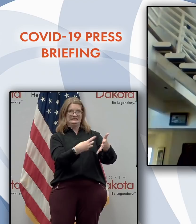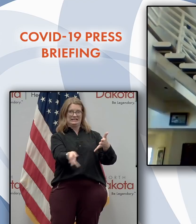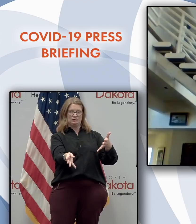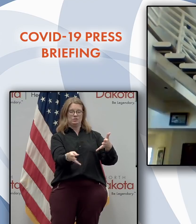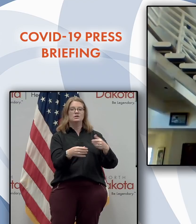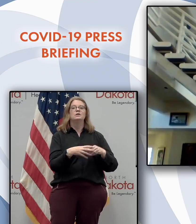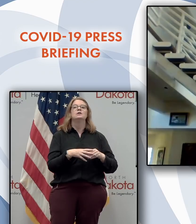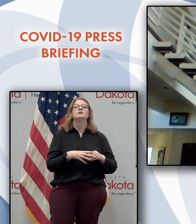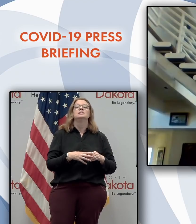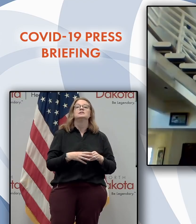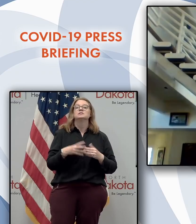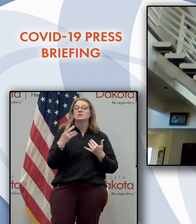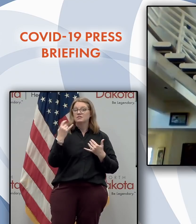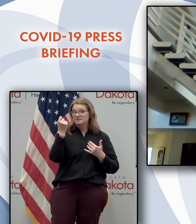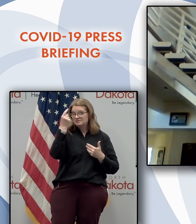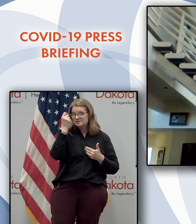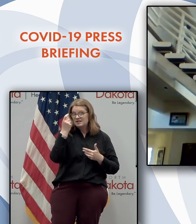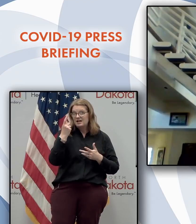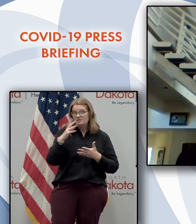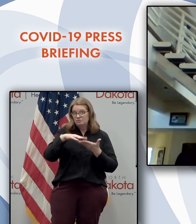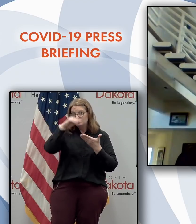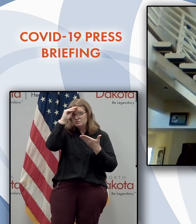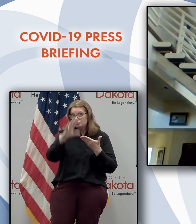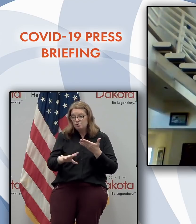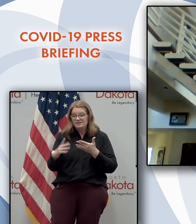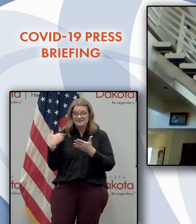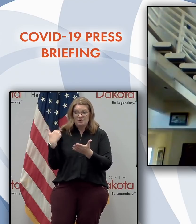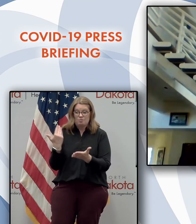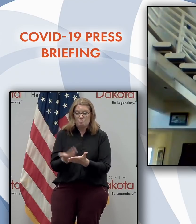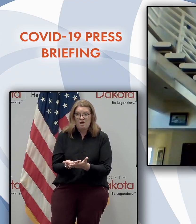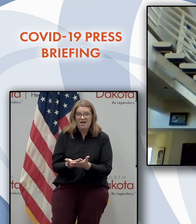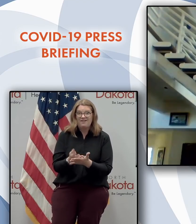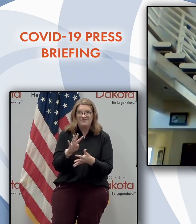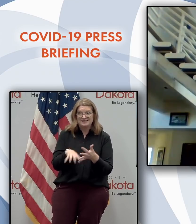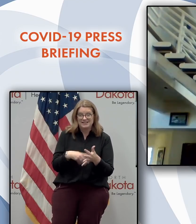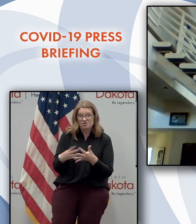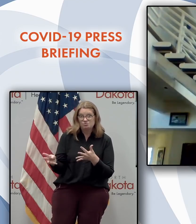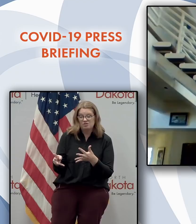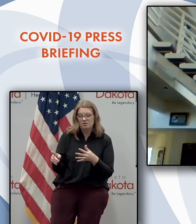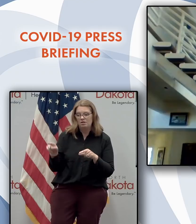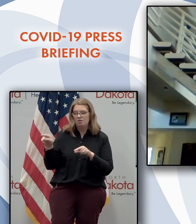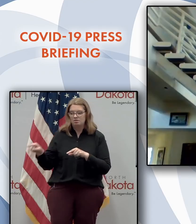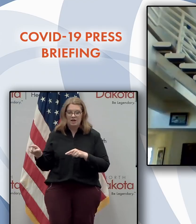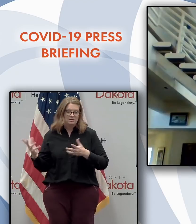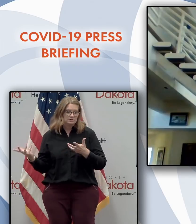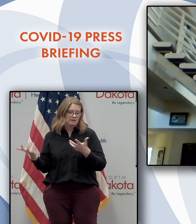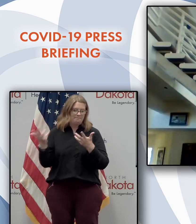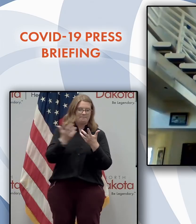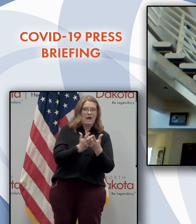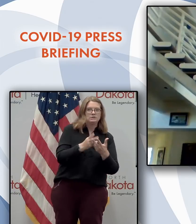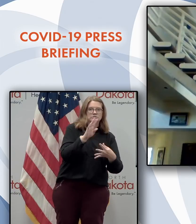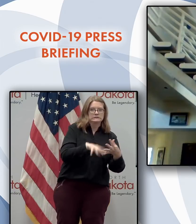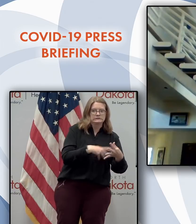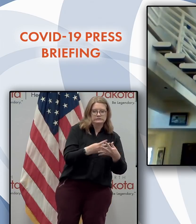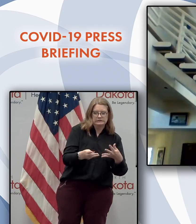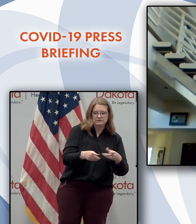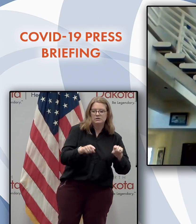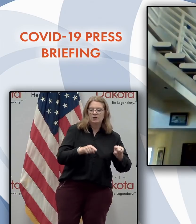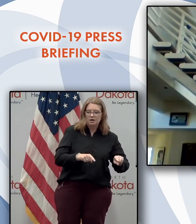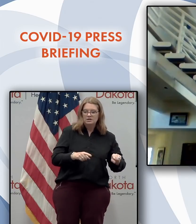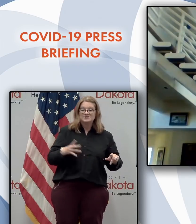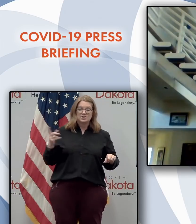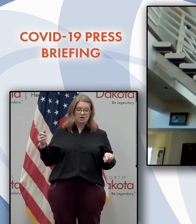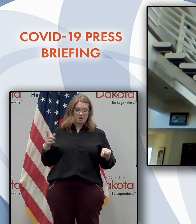coordinate when students are planning to be on campus with the testing, so that turnaround will be timely, that